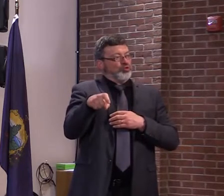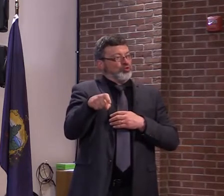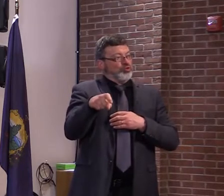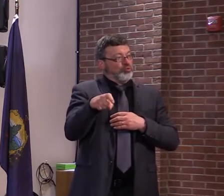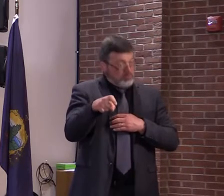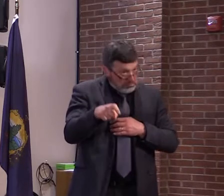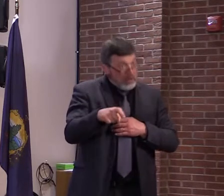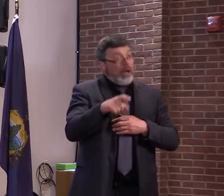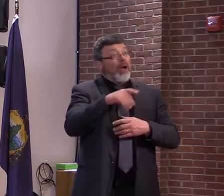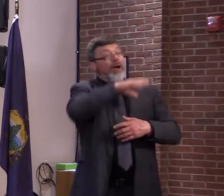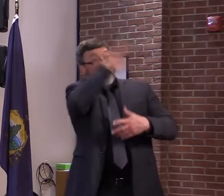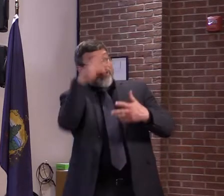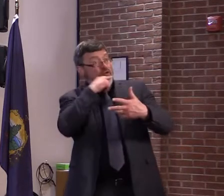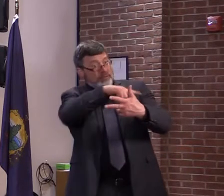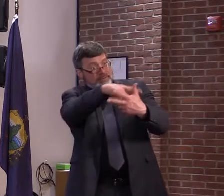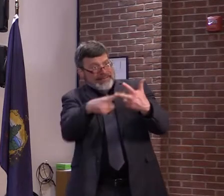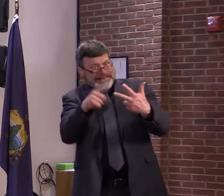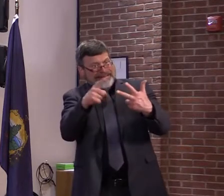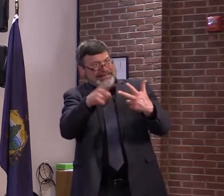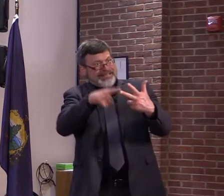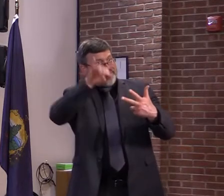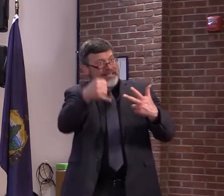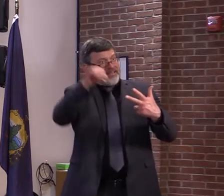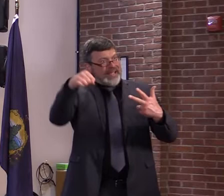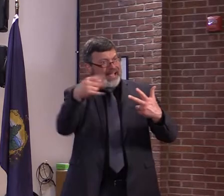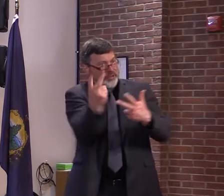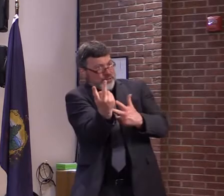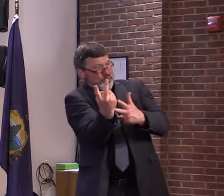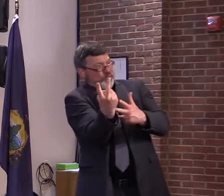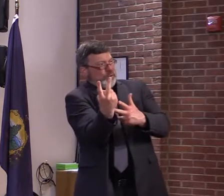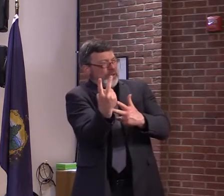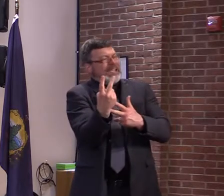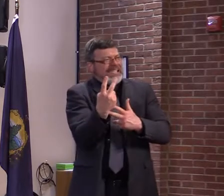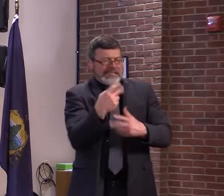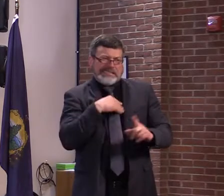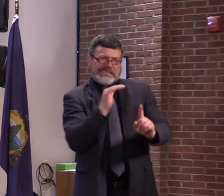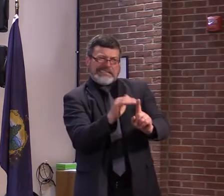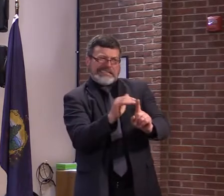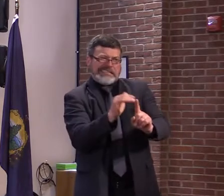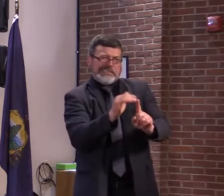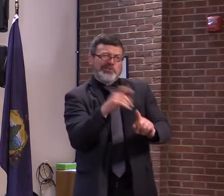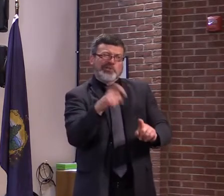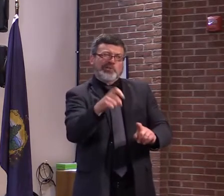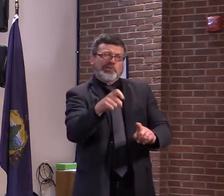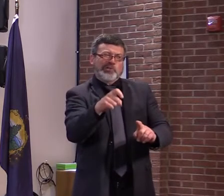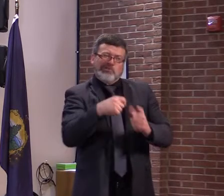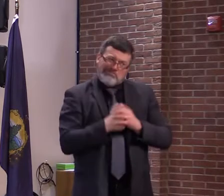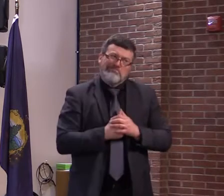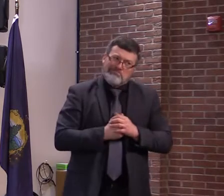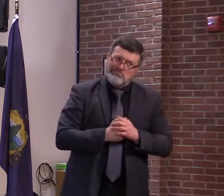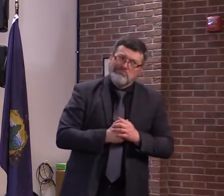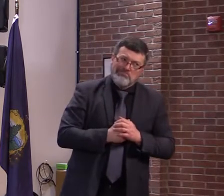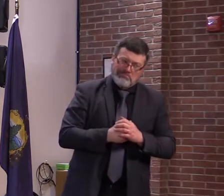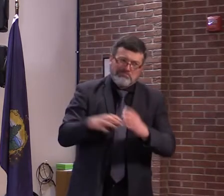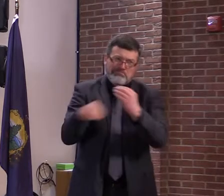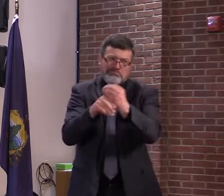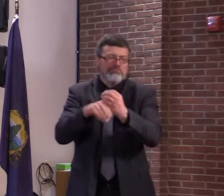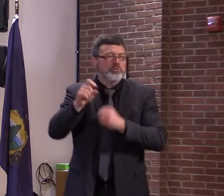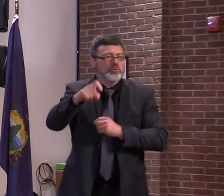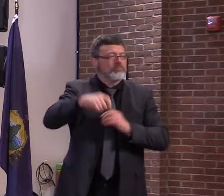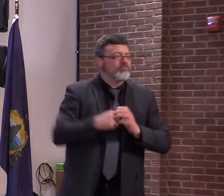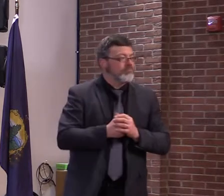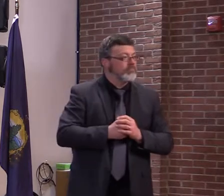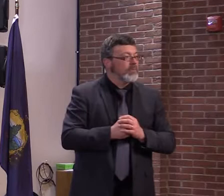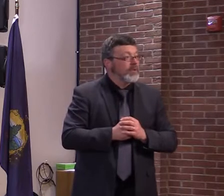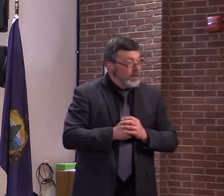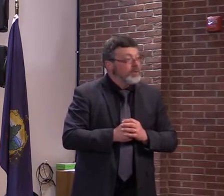of Johnson & Johnson. Now, people who are eligible can choose whether to receive this dose based